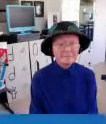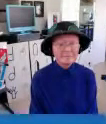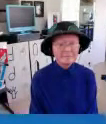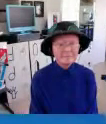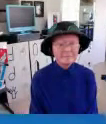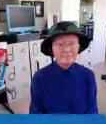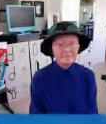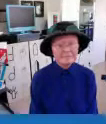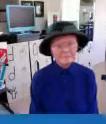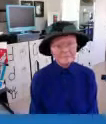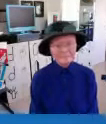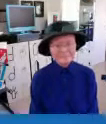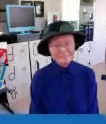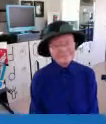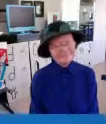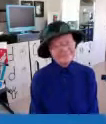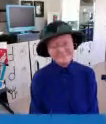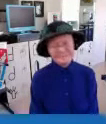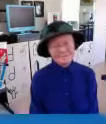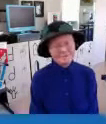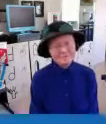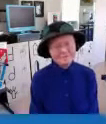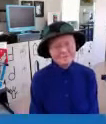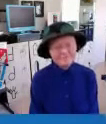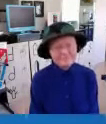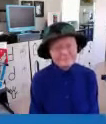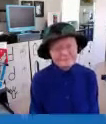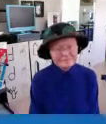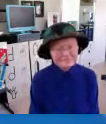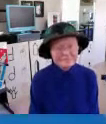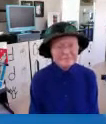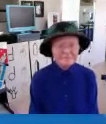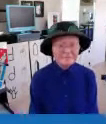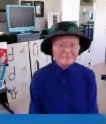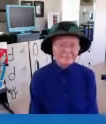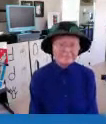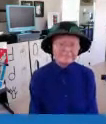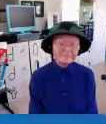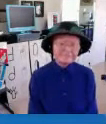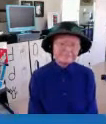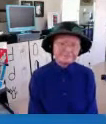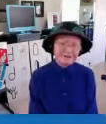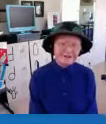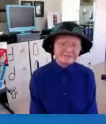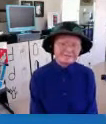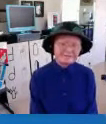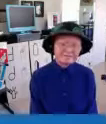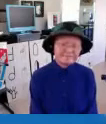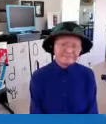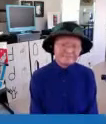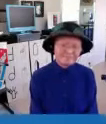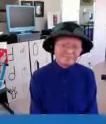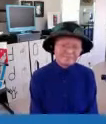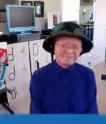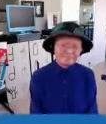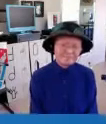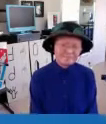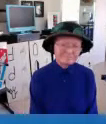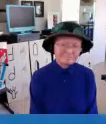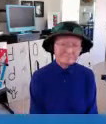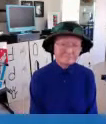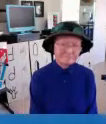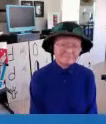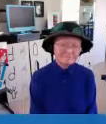This one, I'm not quite sure what part of the hand that, I don't really quite understand that sign, but